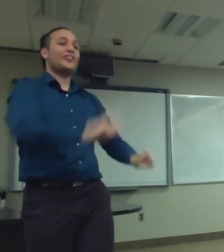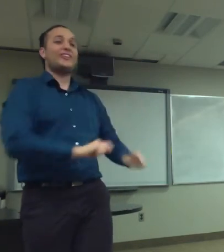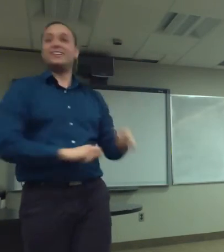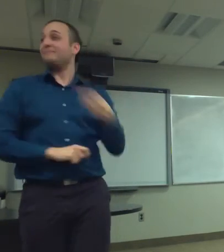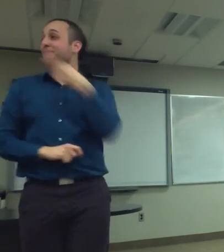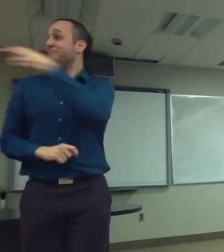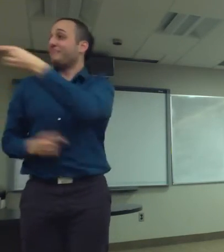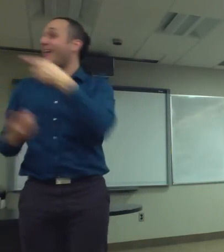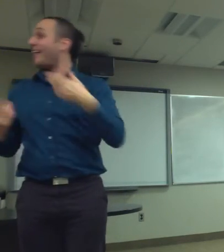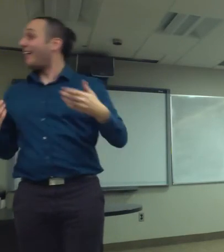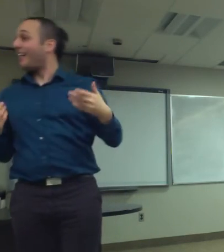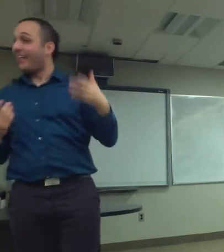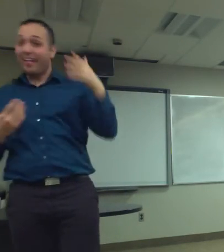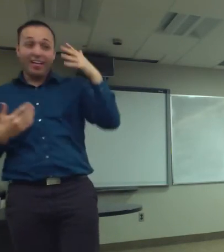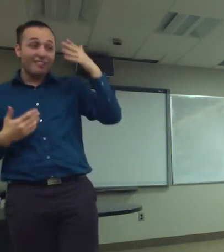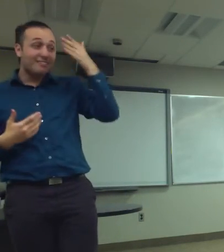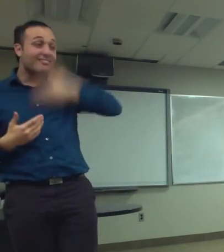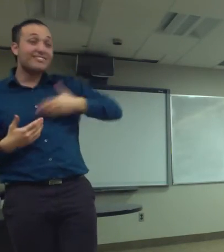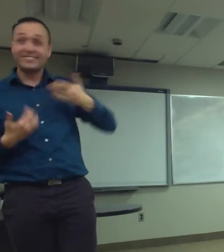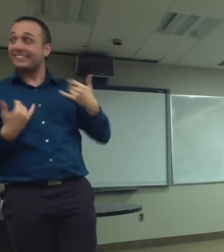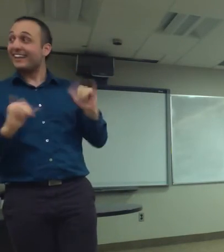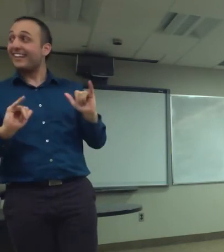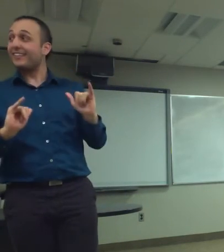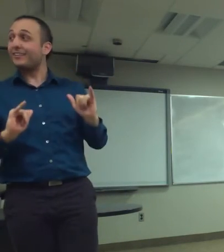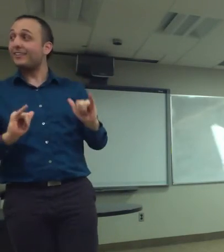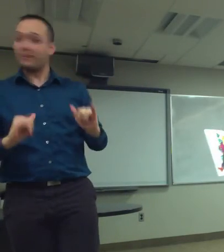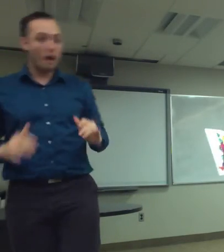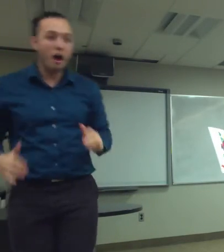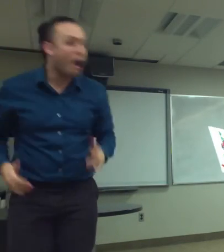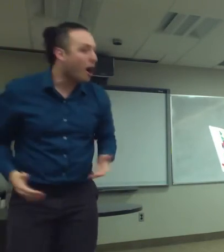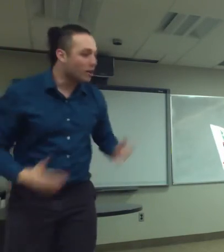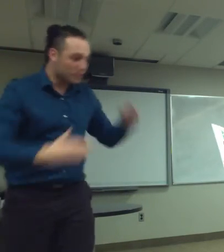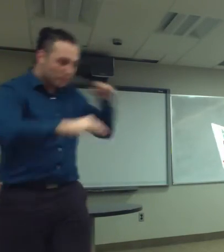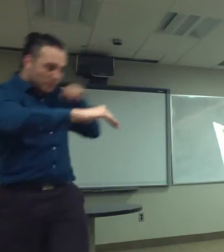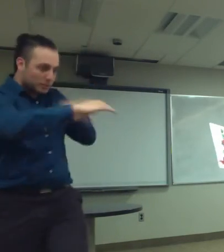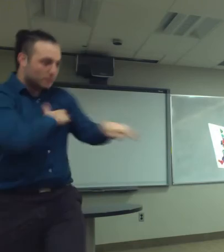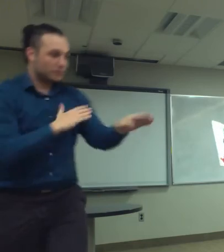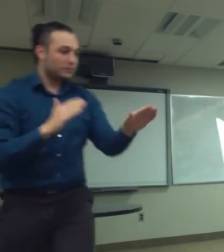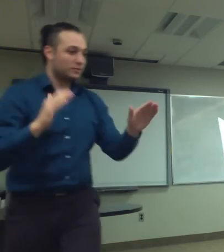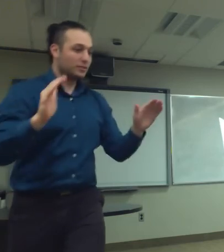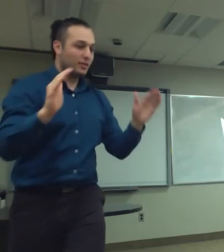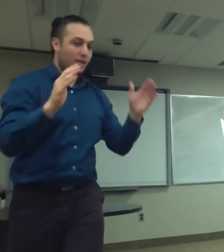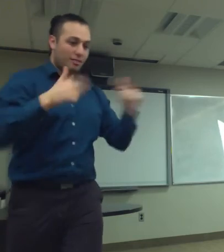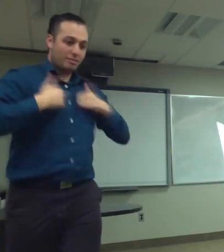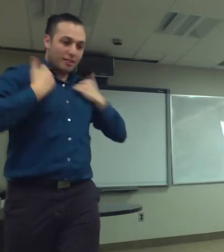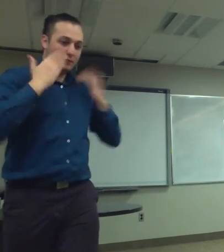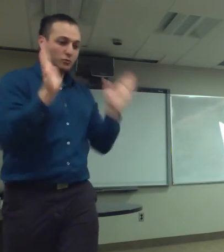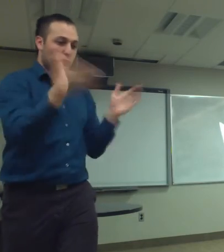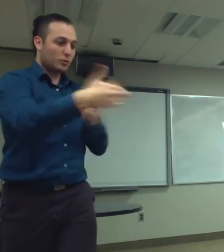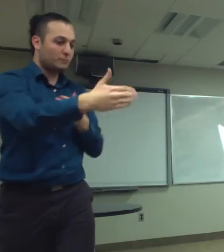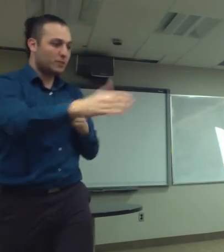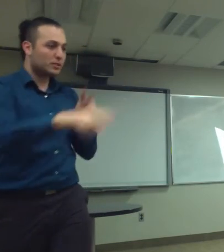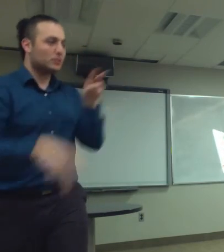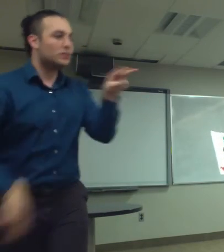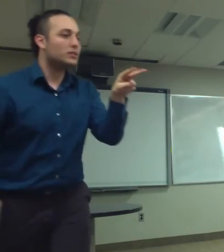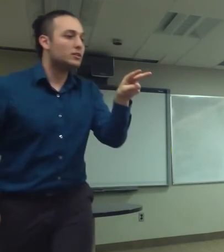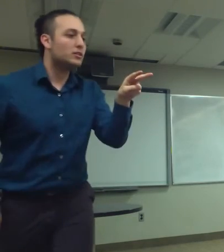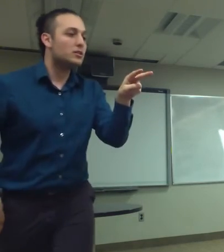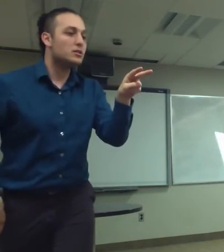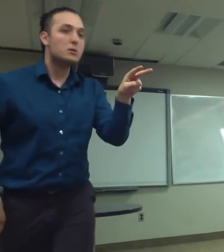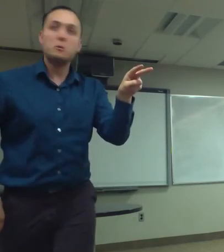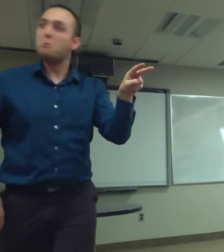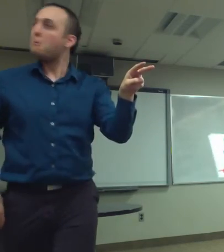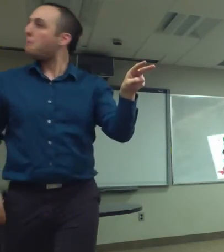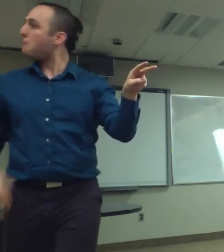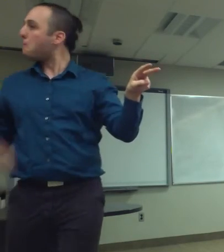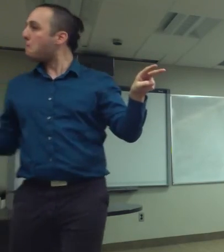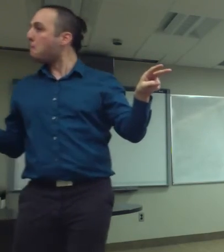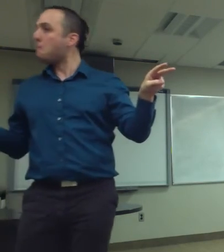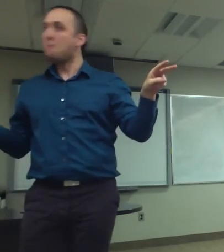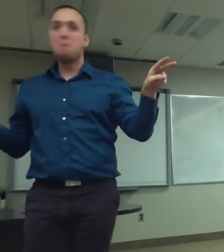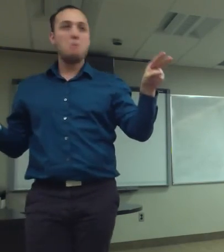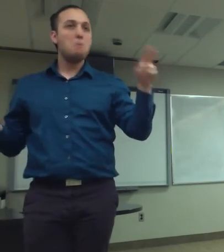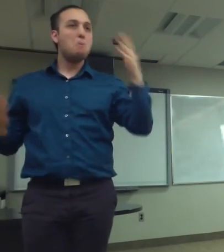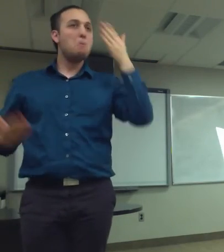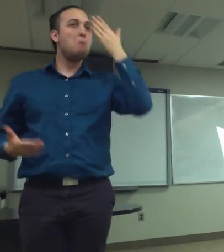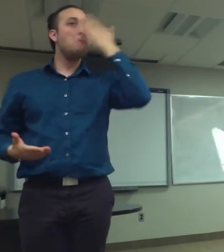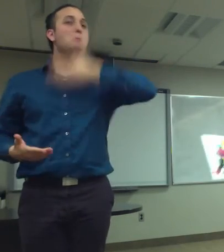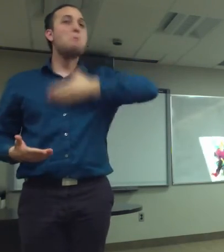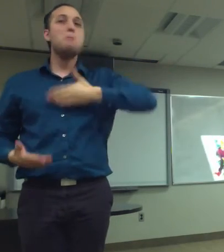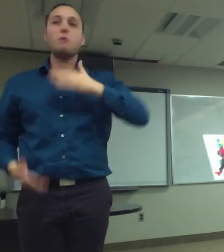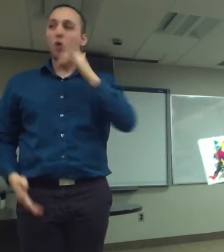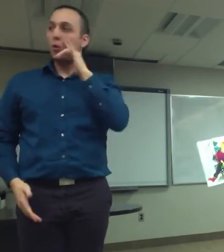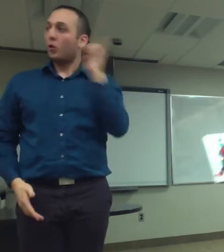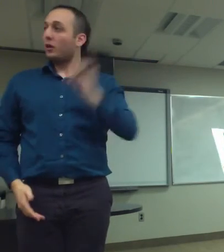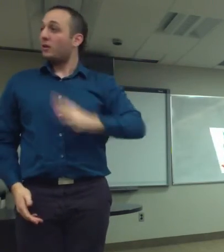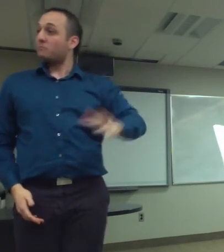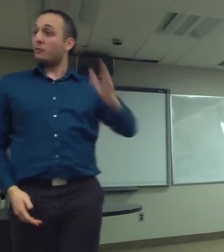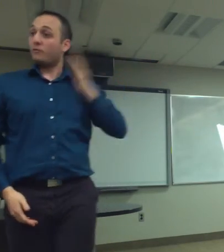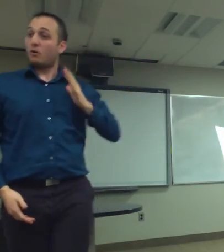Good heavens, yelled her mother, and she ran into the living room and looked at Daddy. He looked even better than before, almost too good